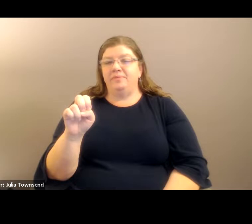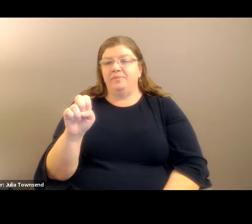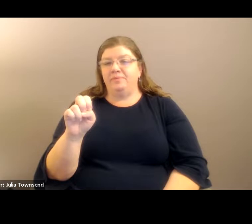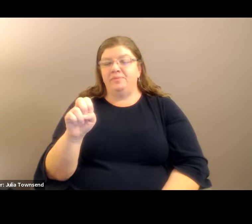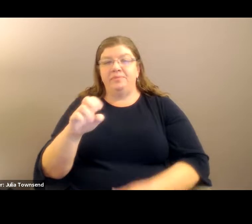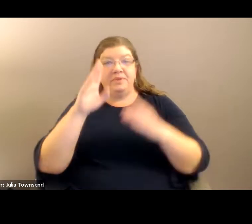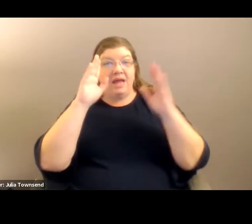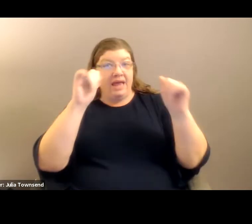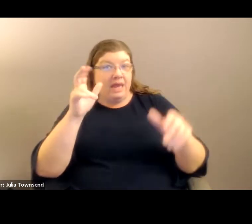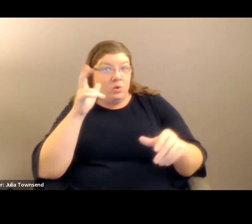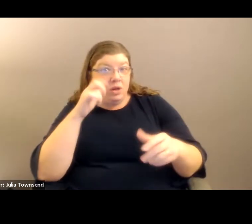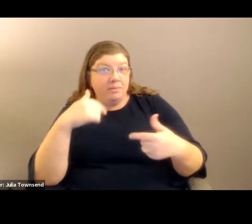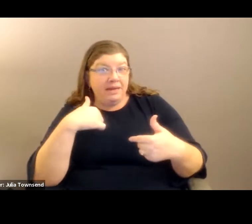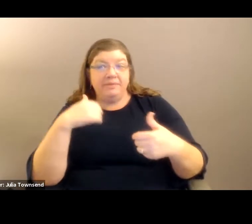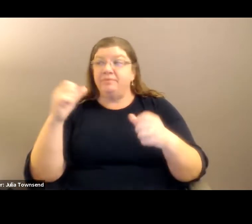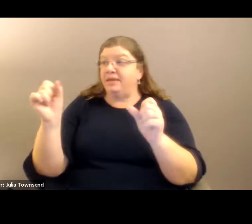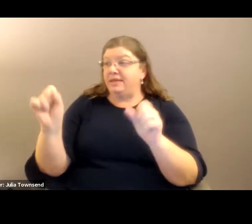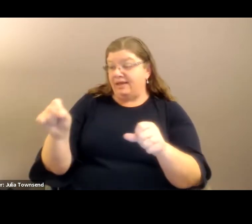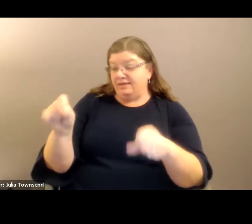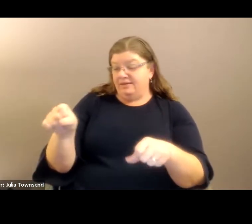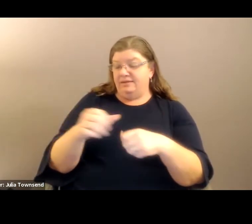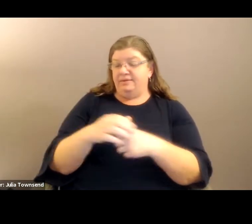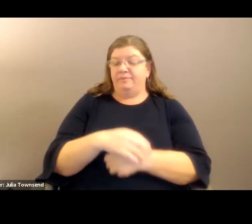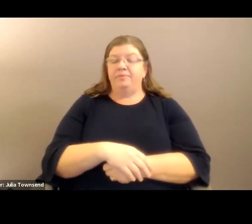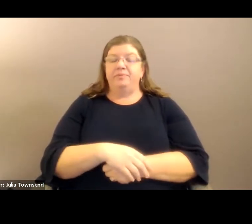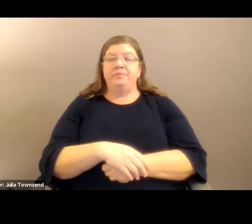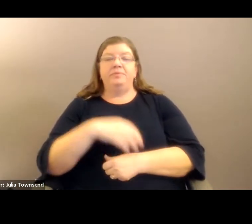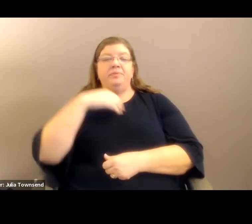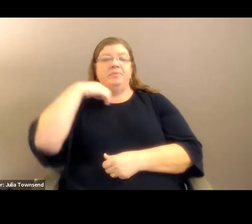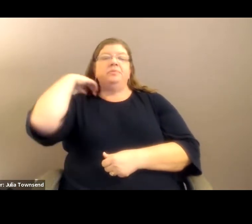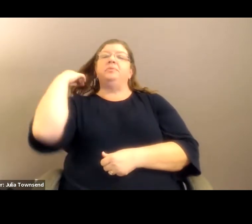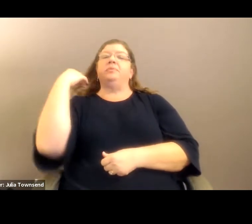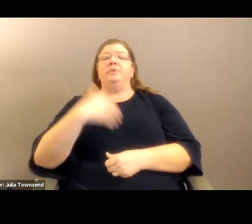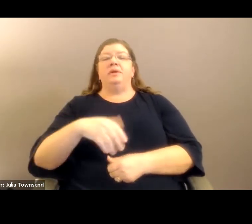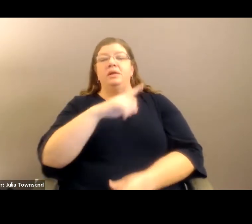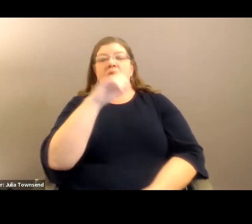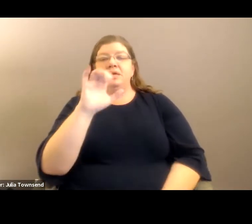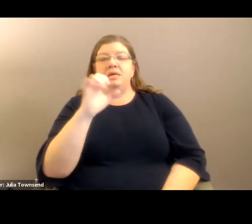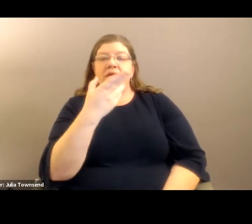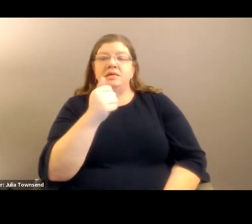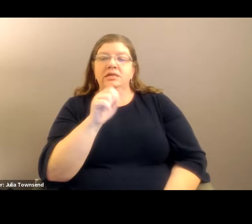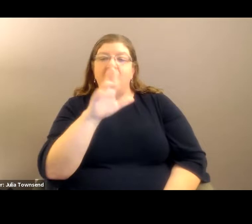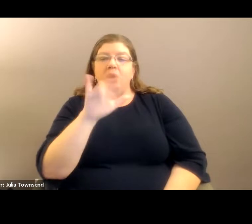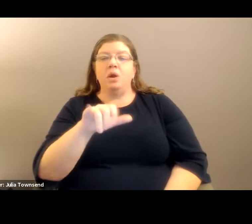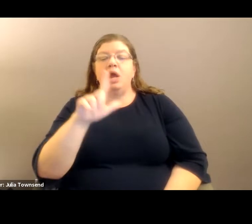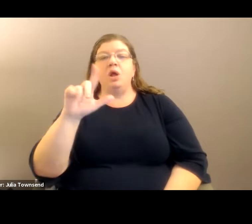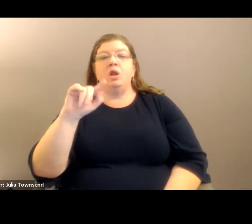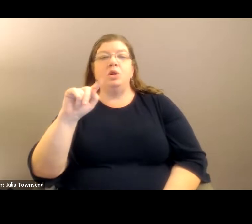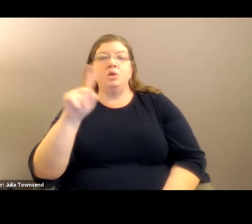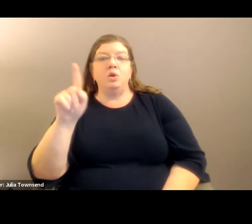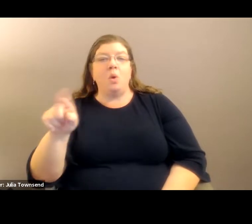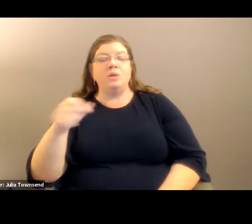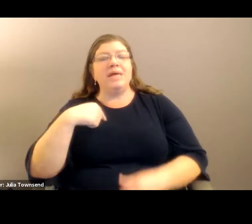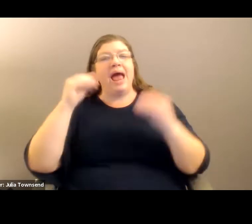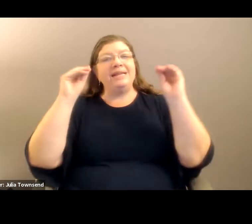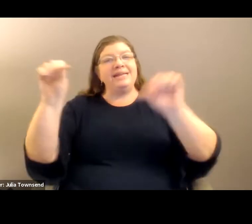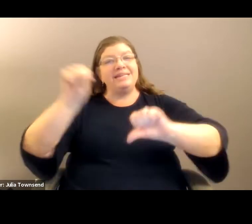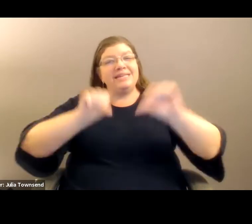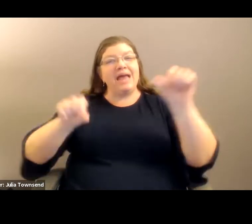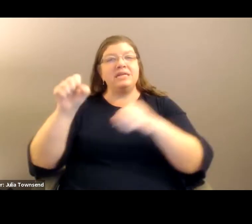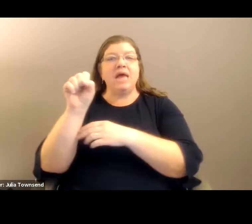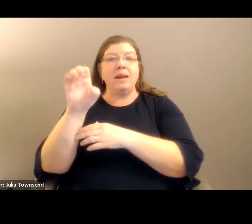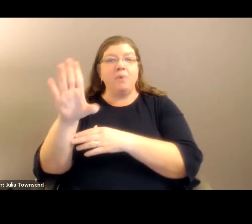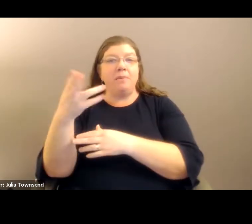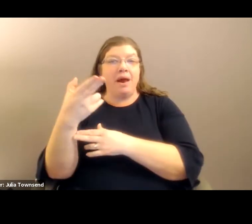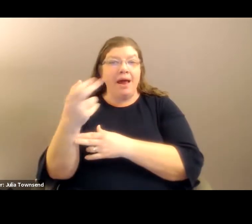Hi, can you hear me? Yes. Hi, my name is Zachary Lotz. I teach science at Santa Barbara High